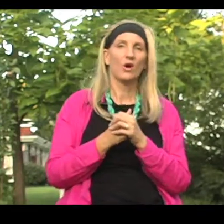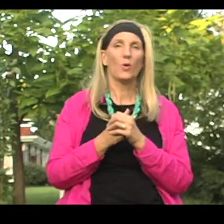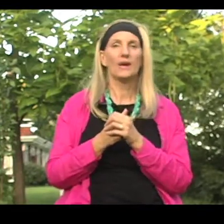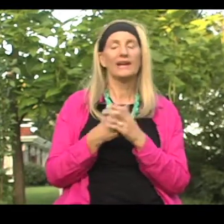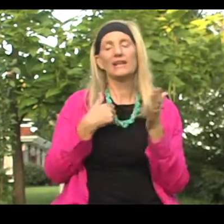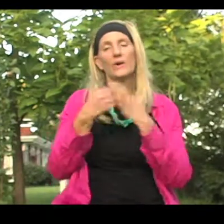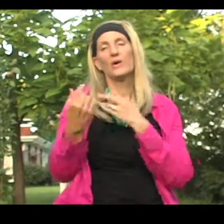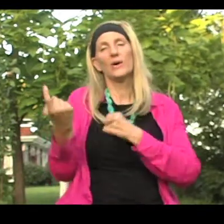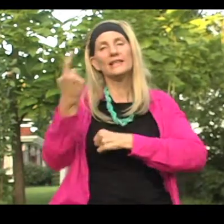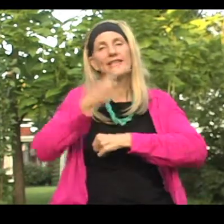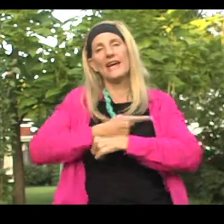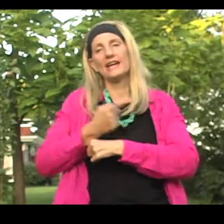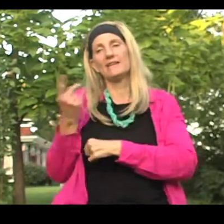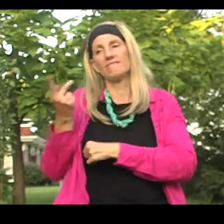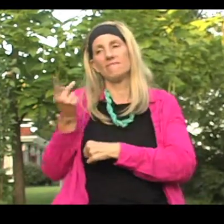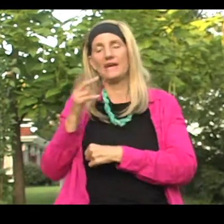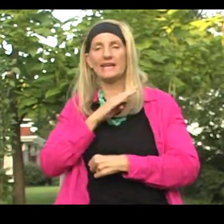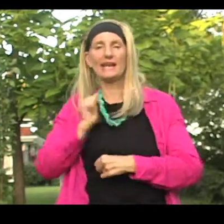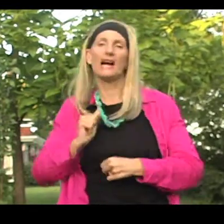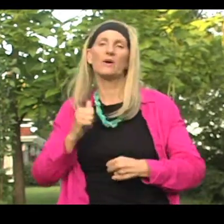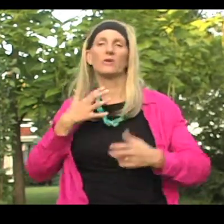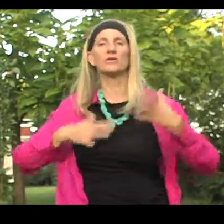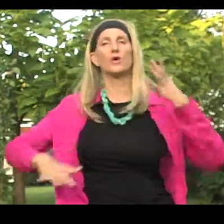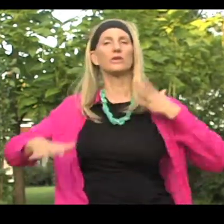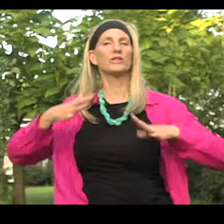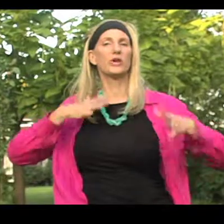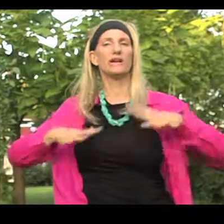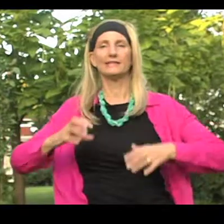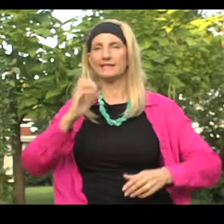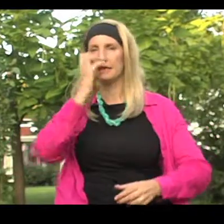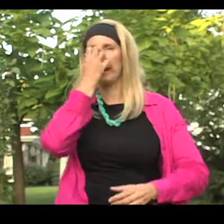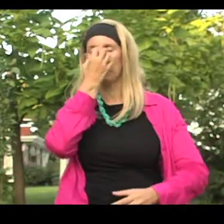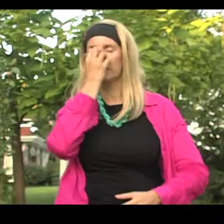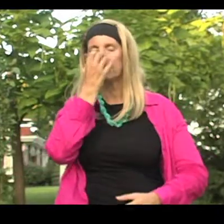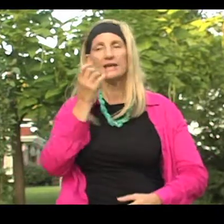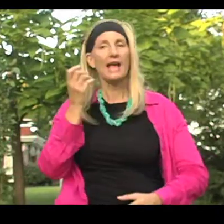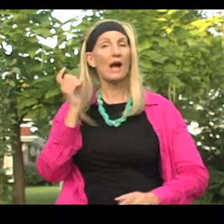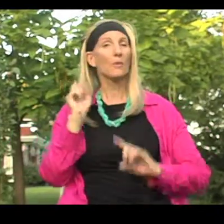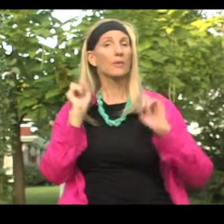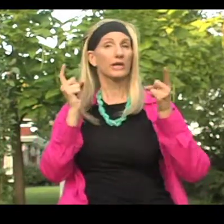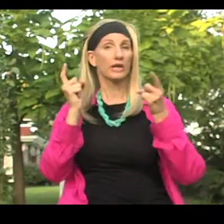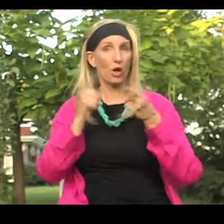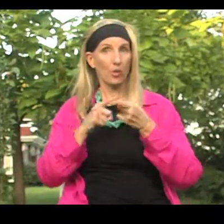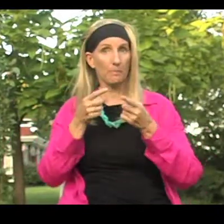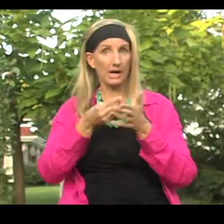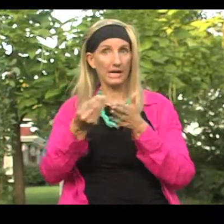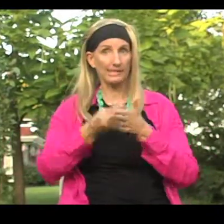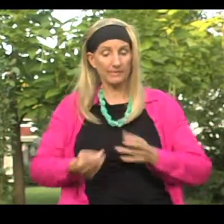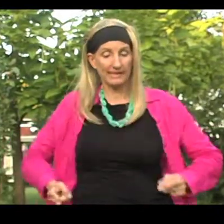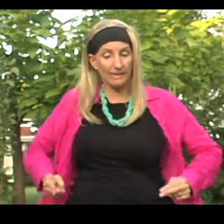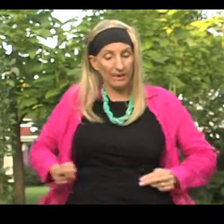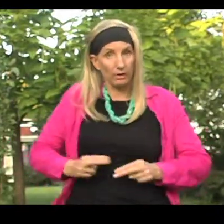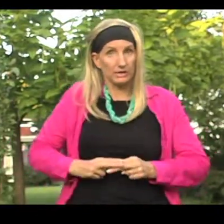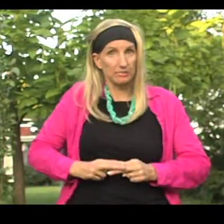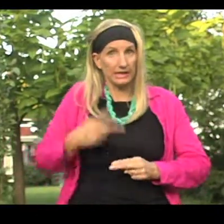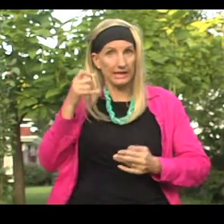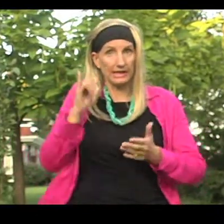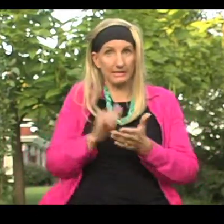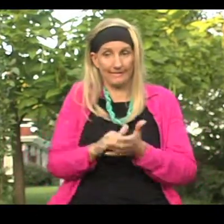So anyway, one day, Betty and I were totally dressed as clowns, and we were going to go and buy some seat belts because